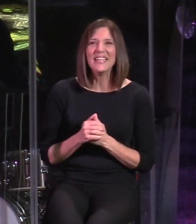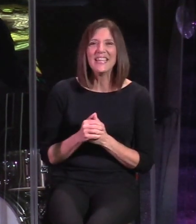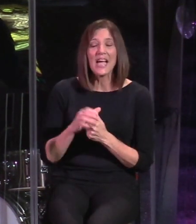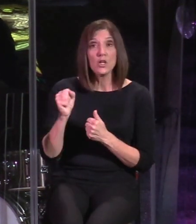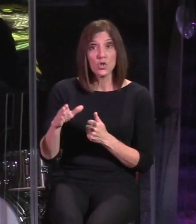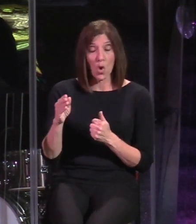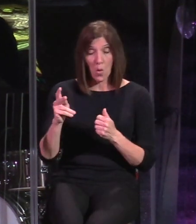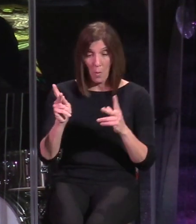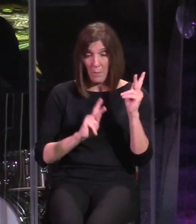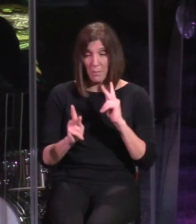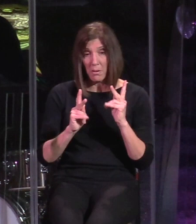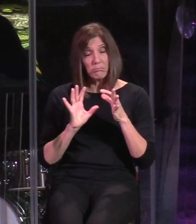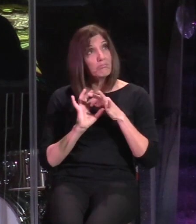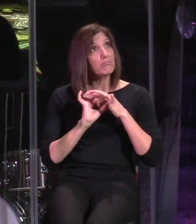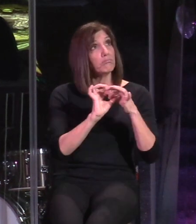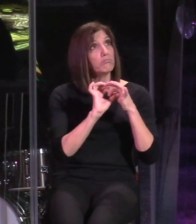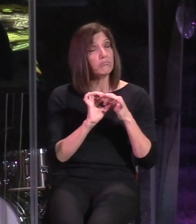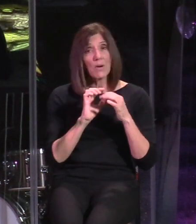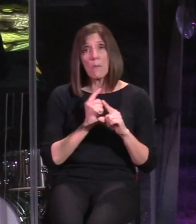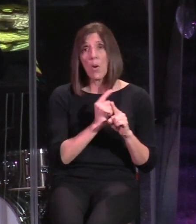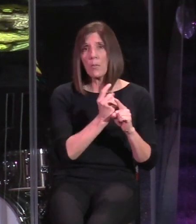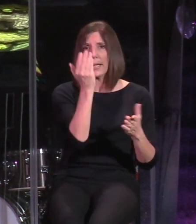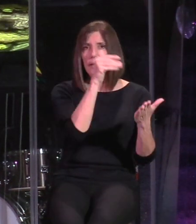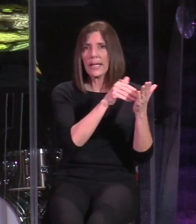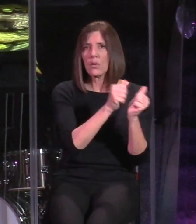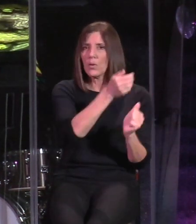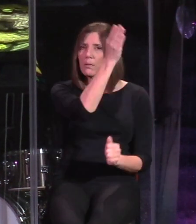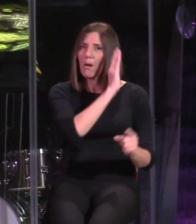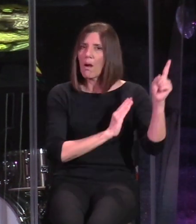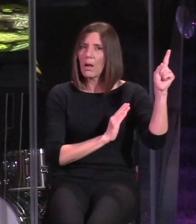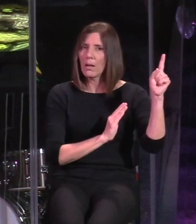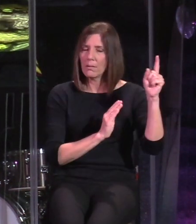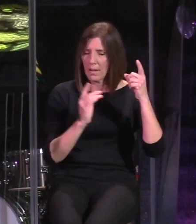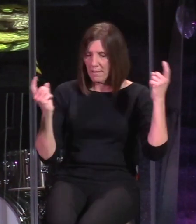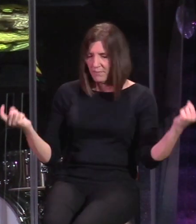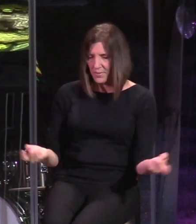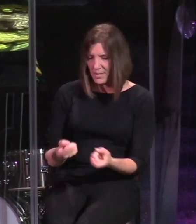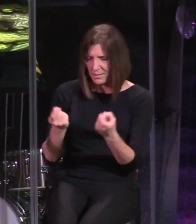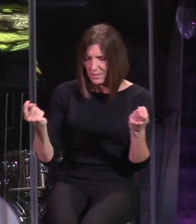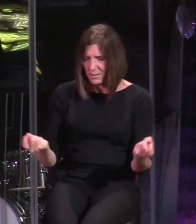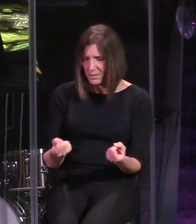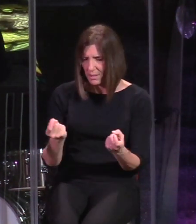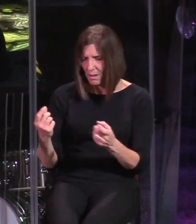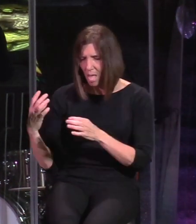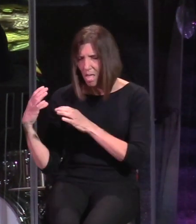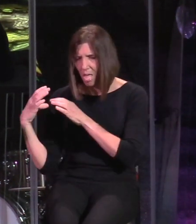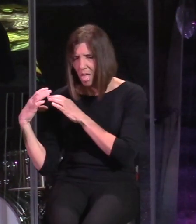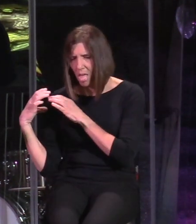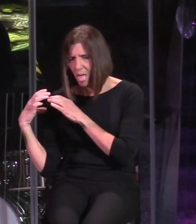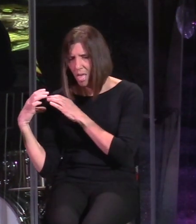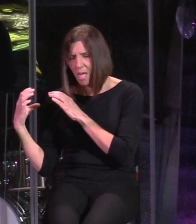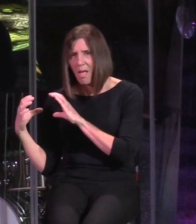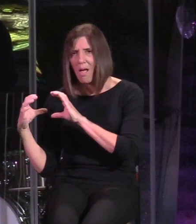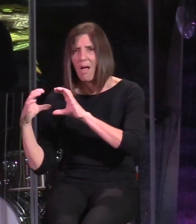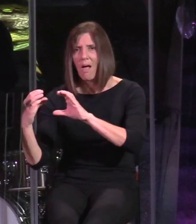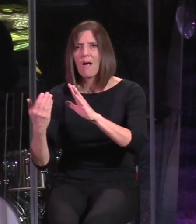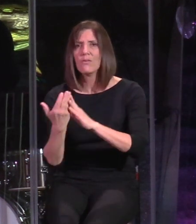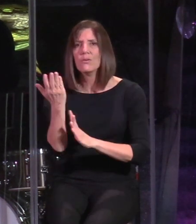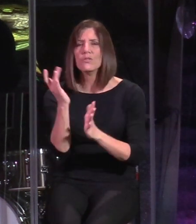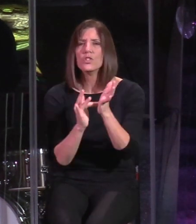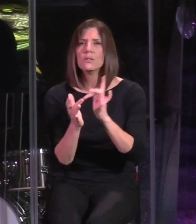to him. The massive debt of our sin can be repaid through Jesus Christ.